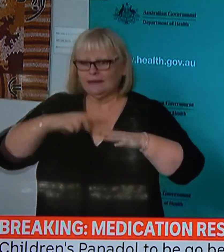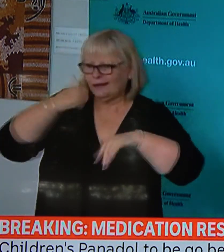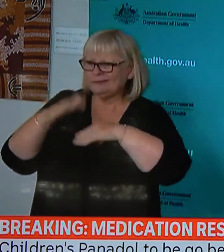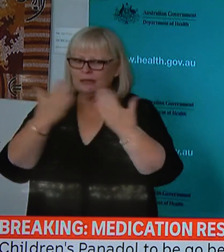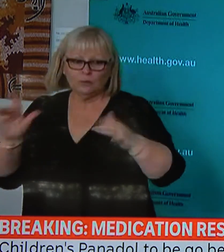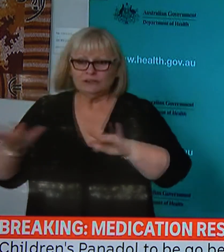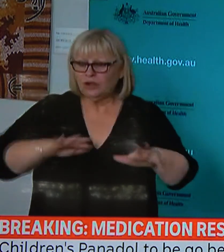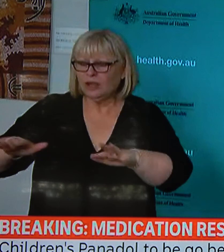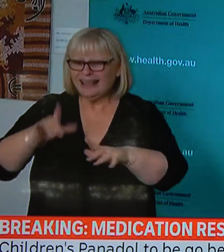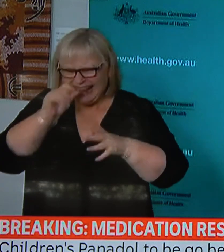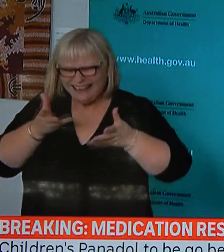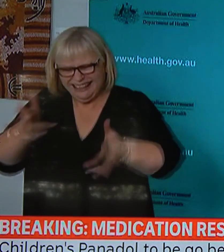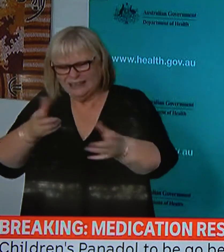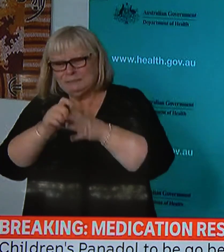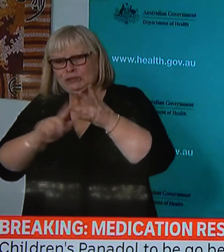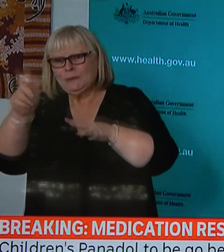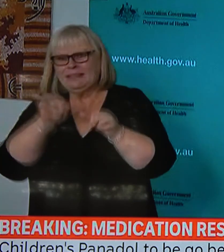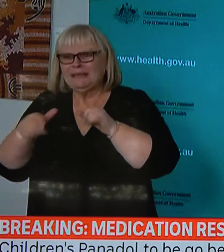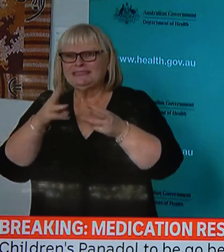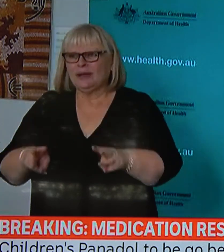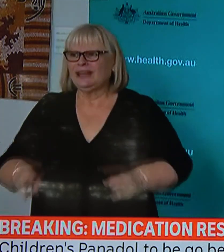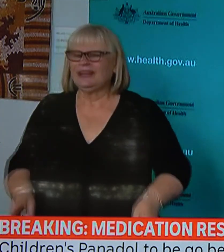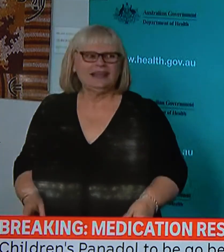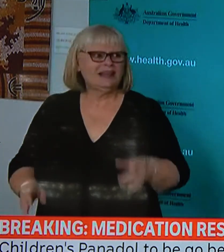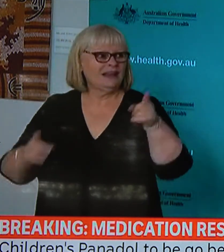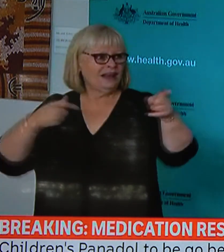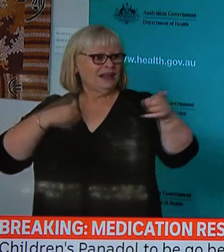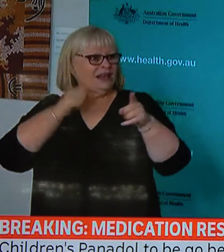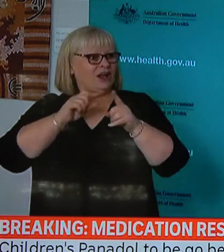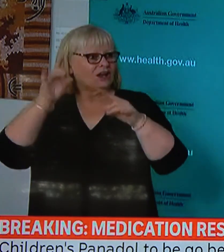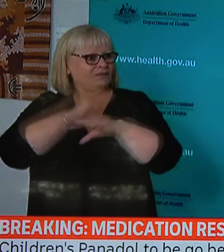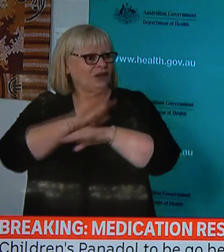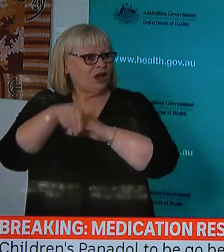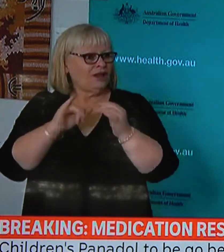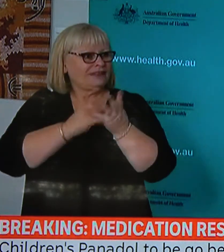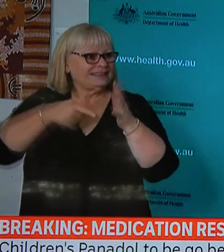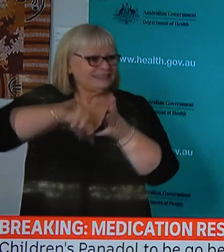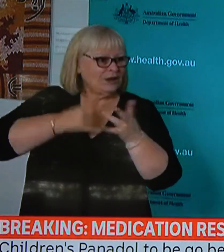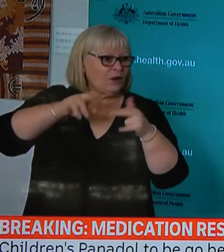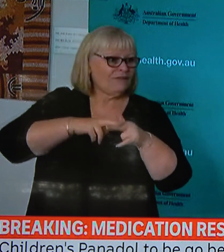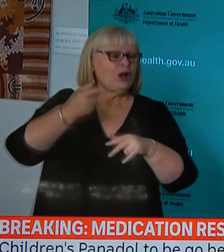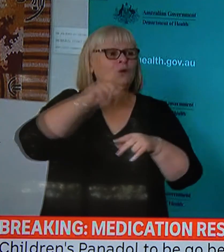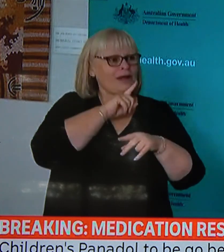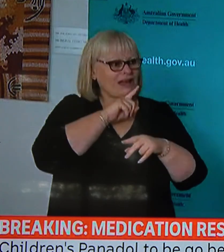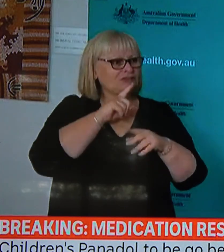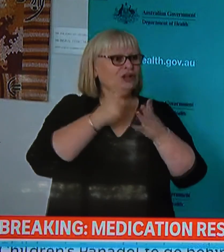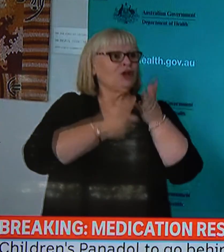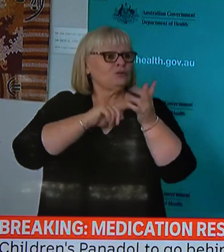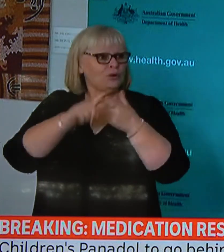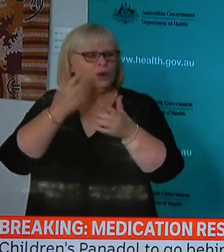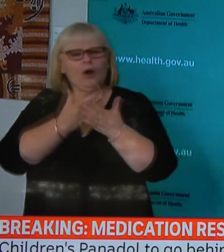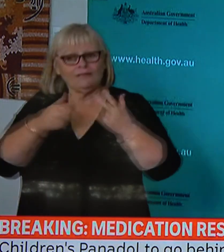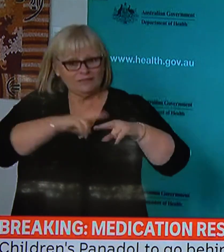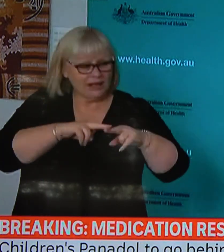every day are allowed to do it in the best way possible. They are trying their best. I'm still confused about the status of the 100 rule on Friday. Was